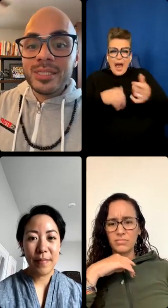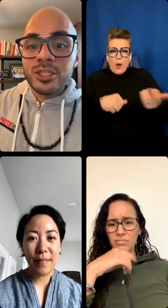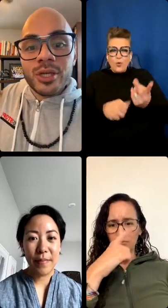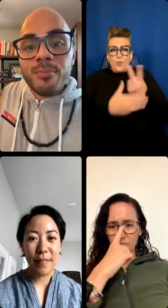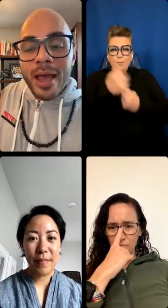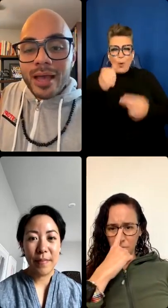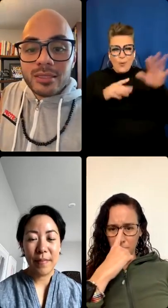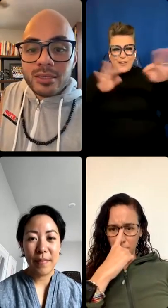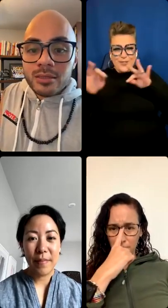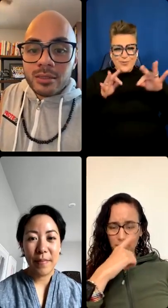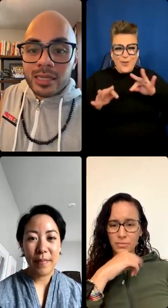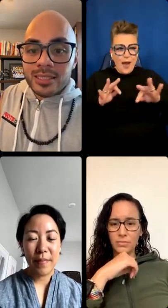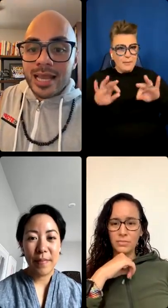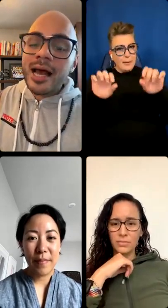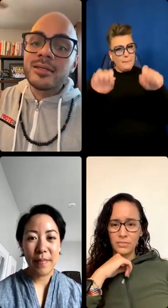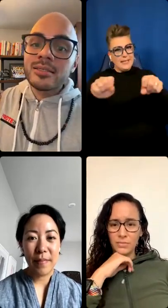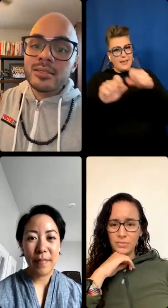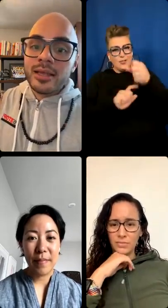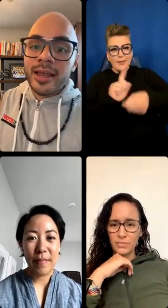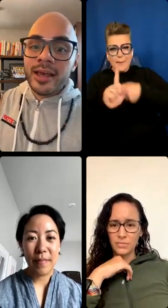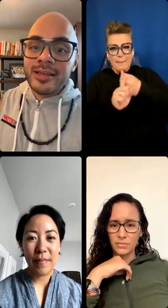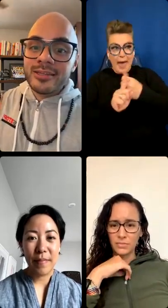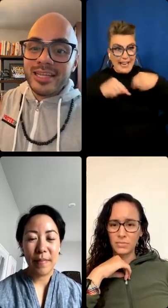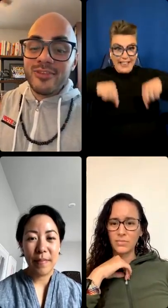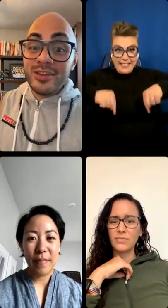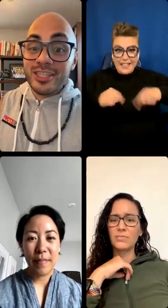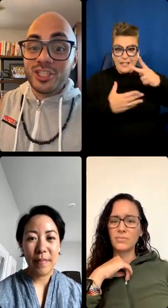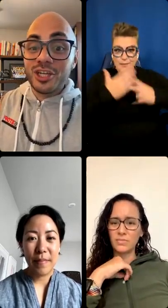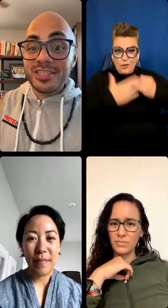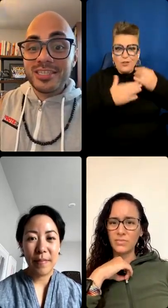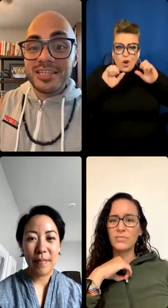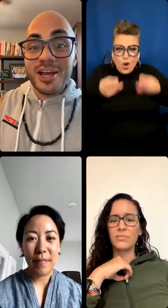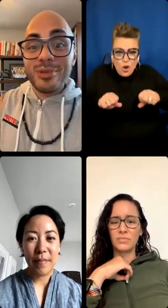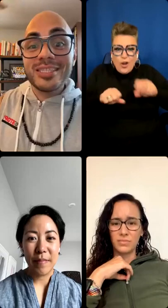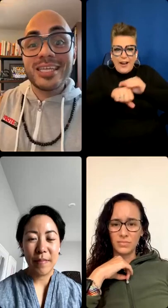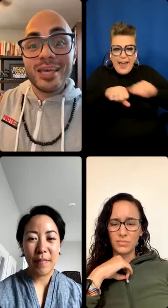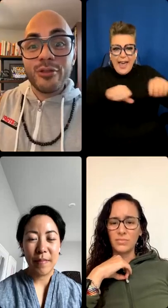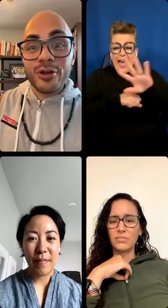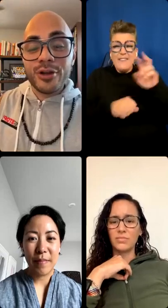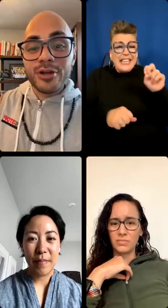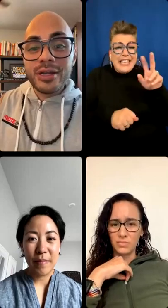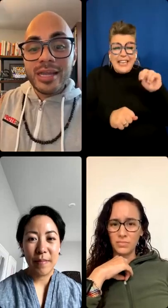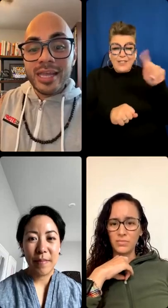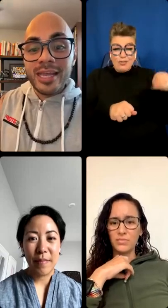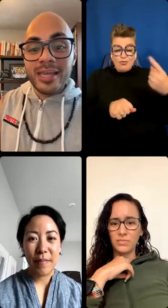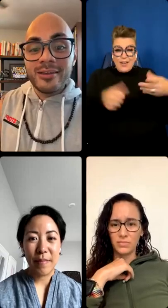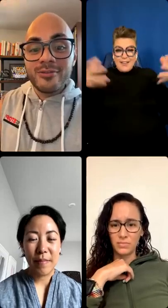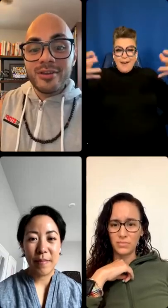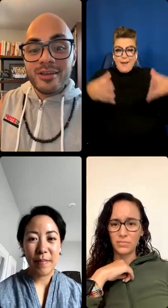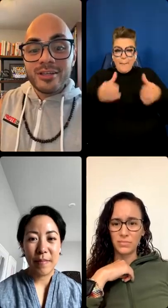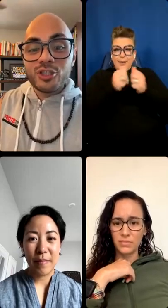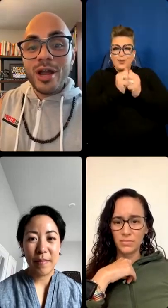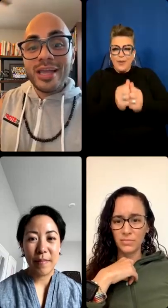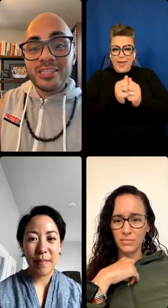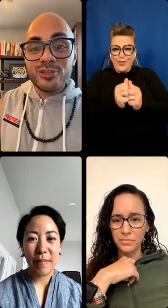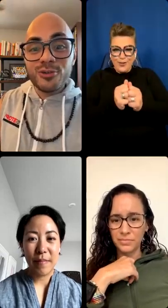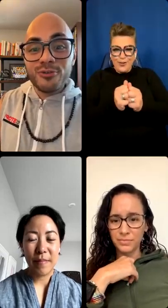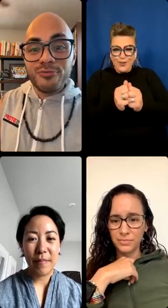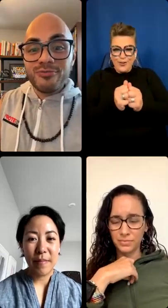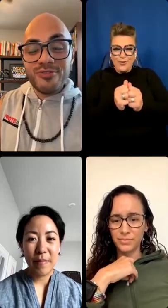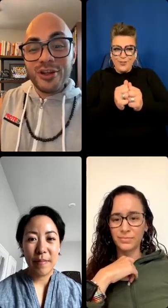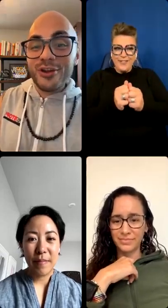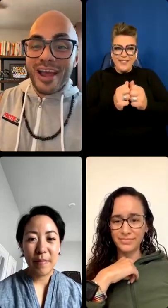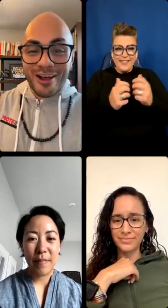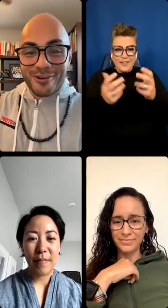the potential impact that this has, and even in just coming together in trying